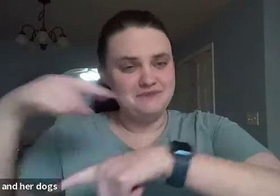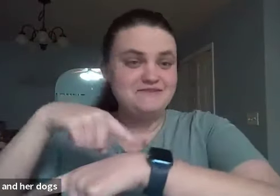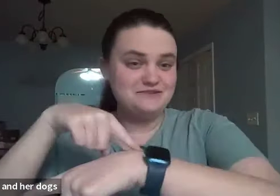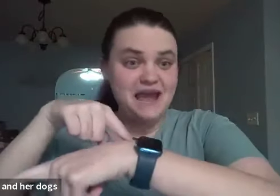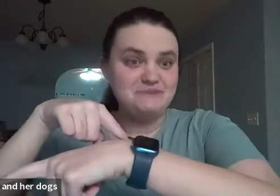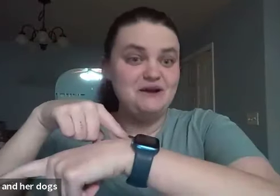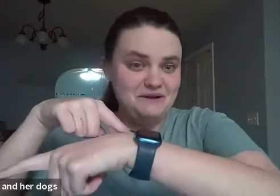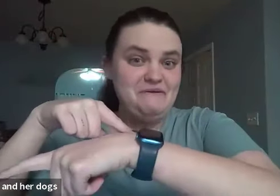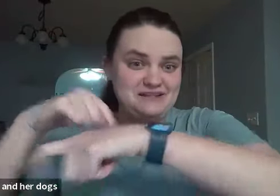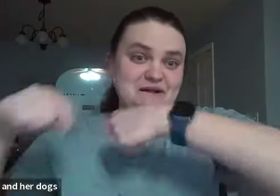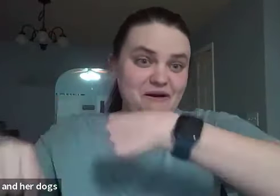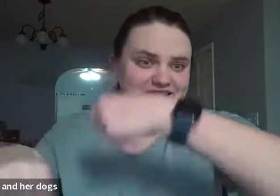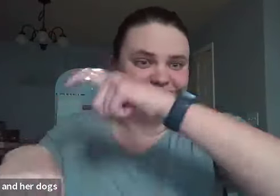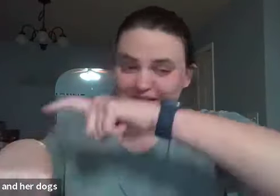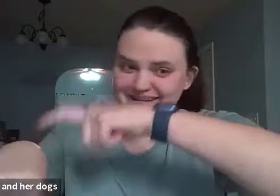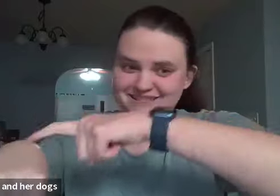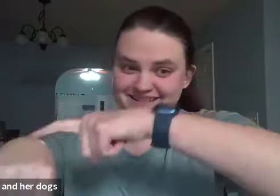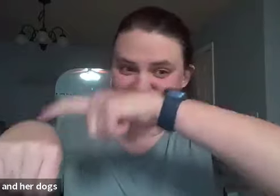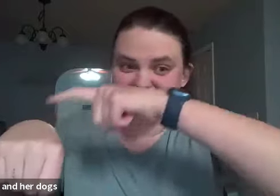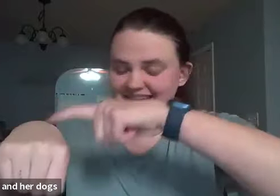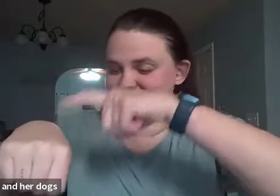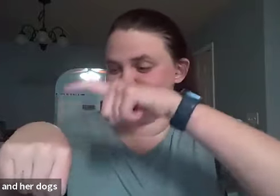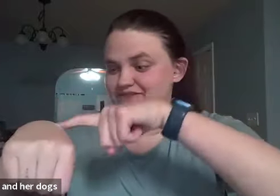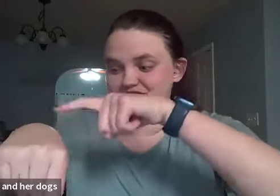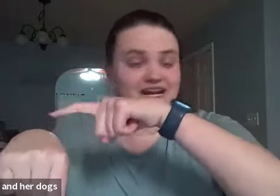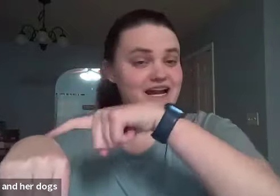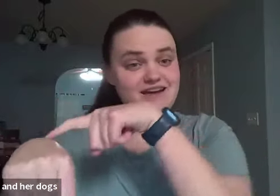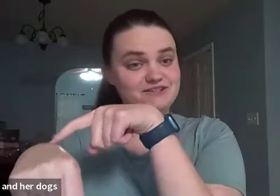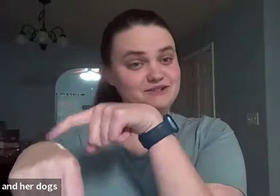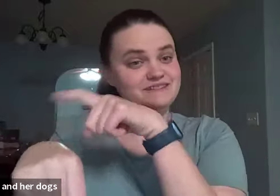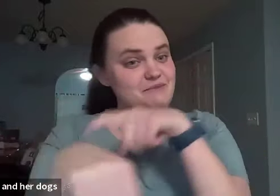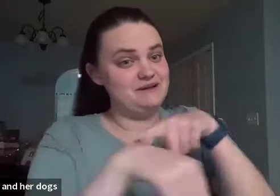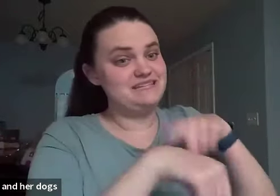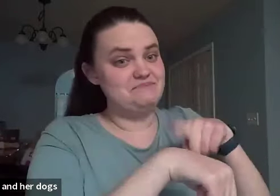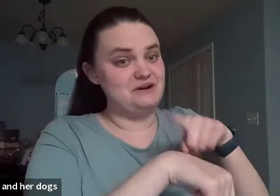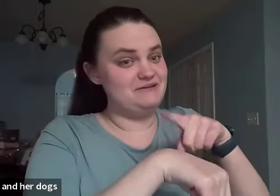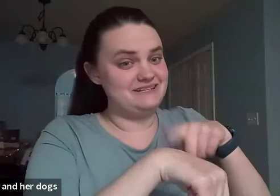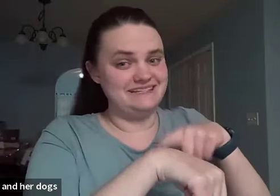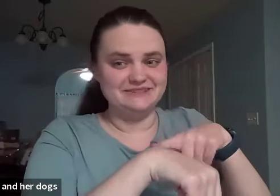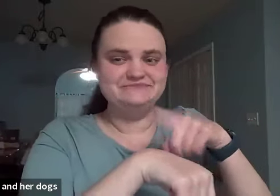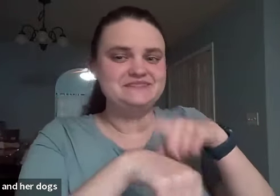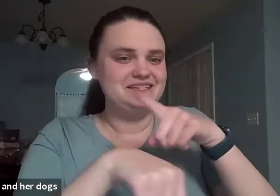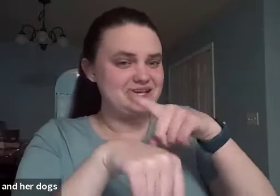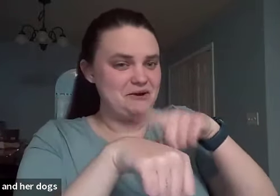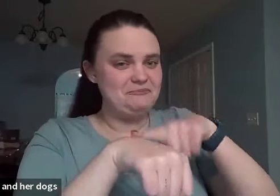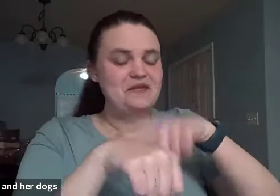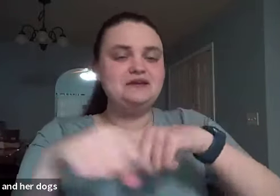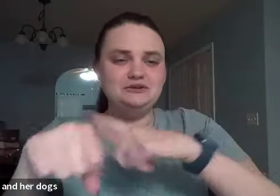I'm never tapping on my watch. My watch is right in line of vision, and I never do. I'm always tapping on my wrist here. So you